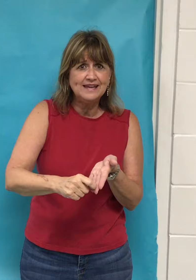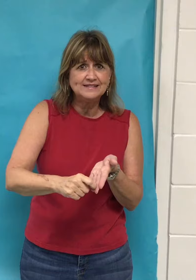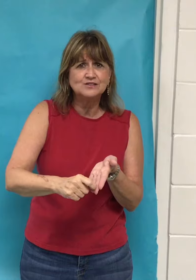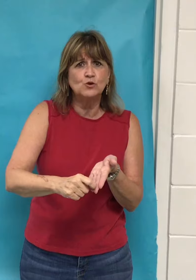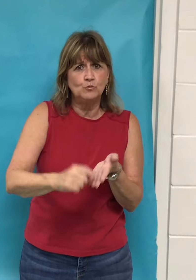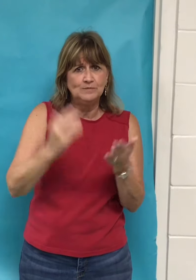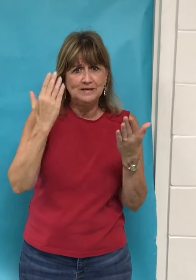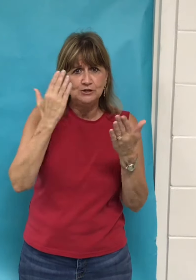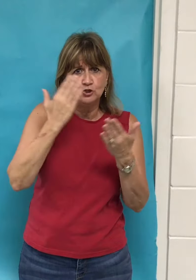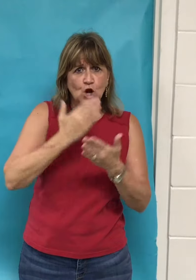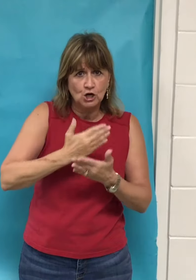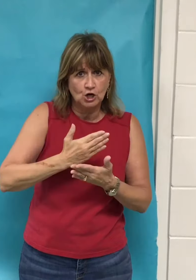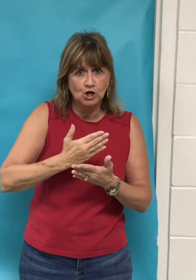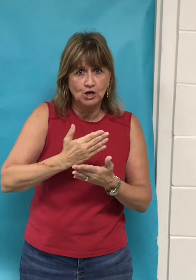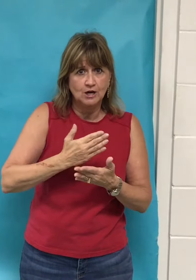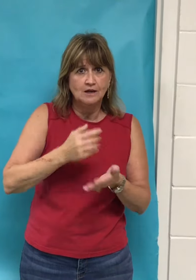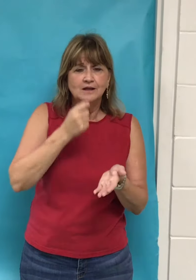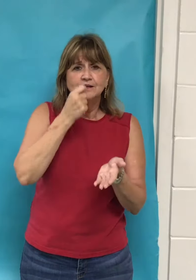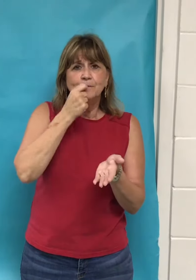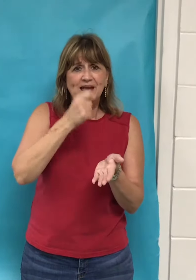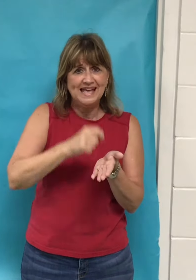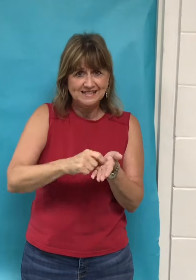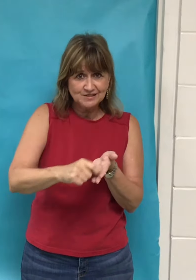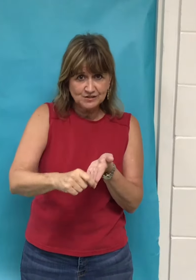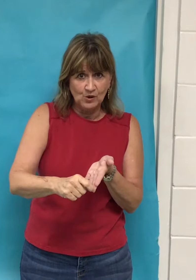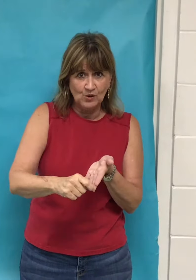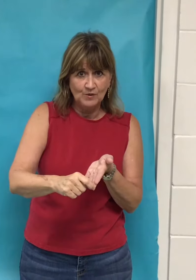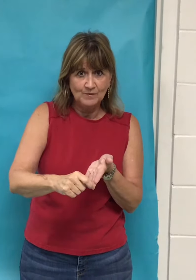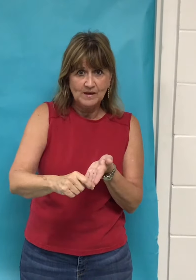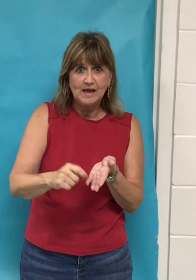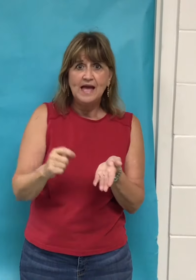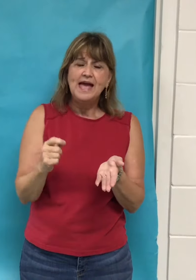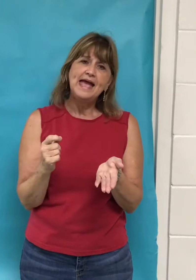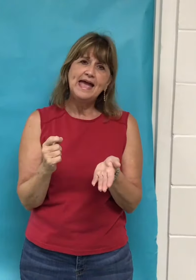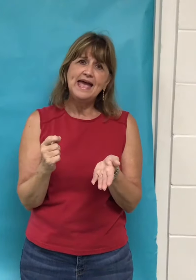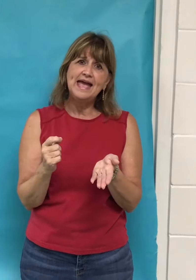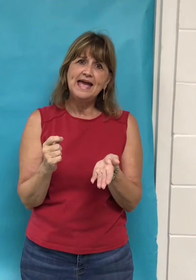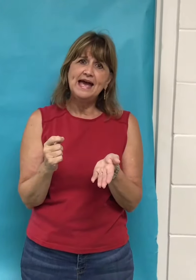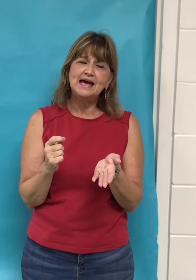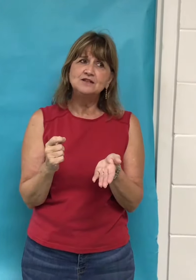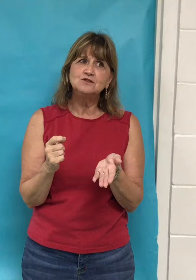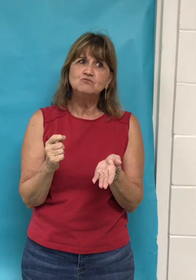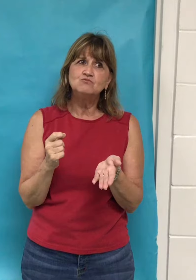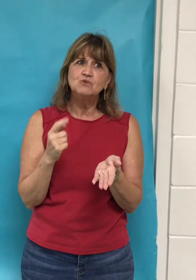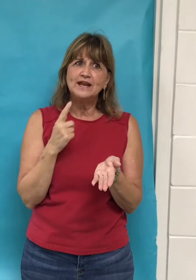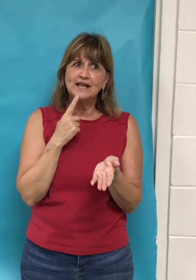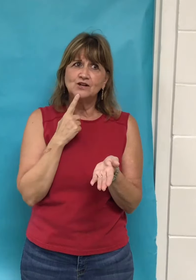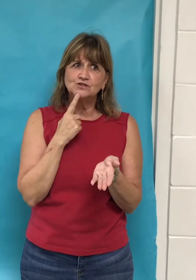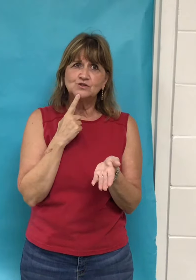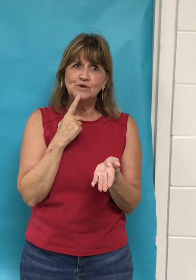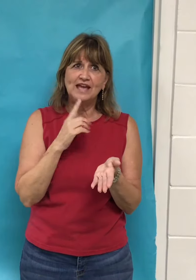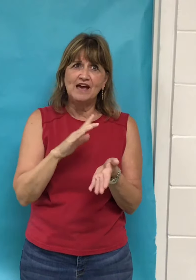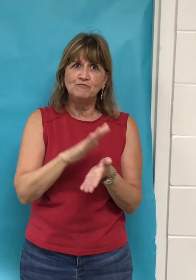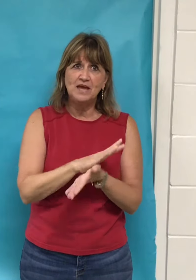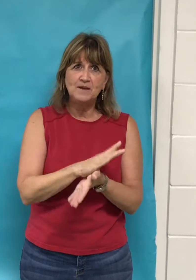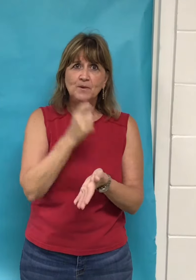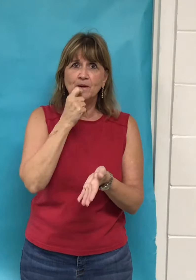so it would be darker. Paper. Pencil. And what else do we have? Paper.